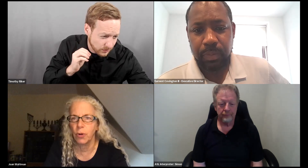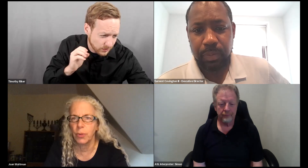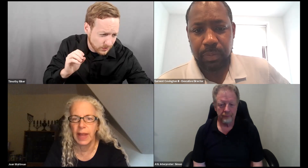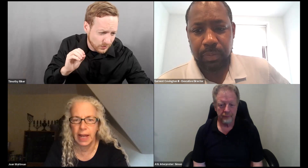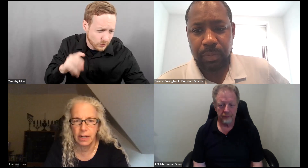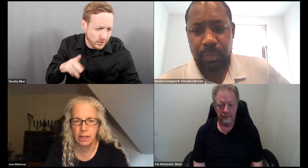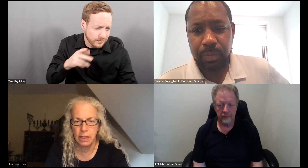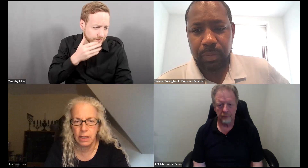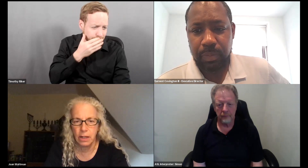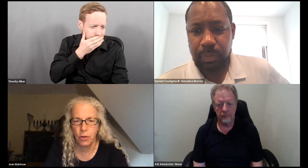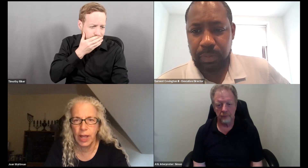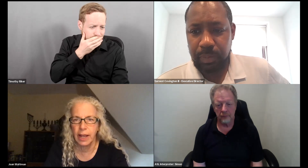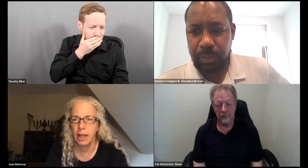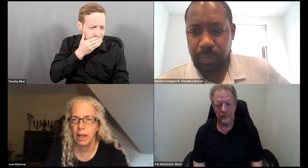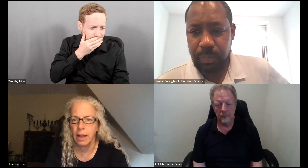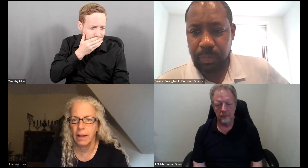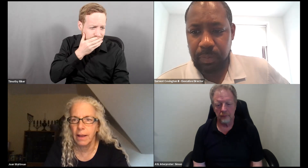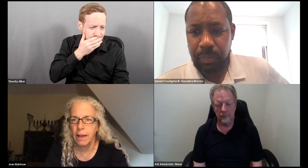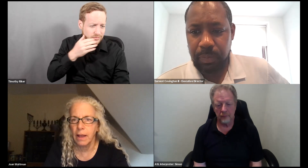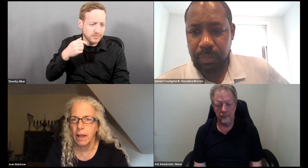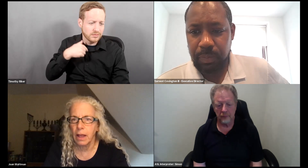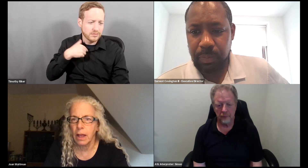move forward with that. Okay.